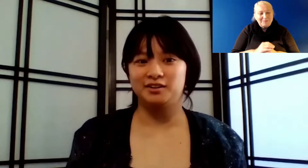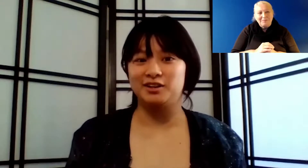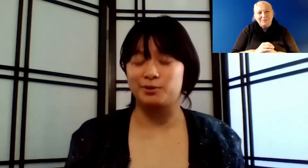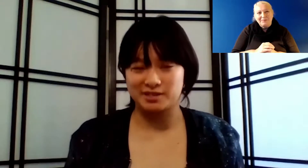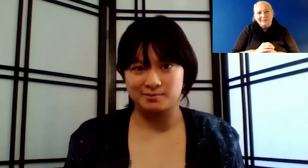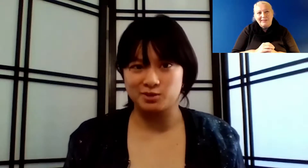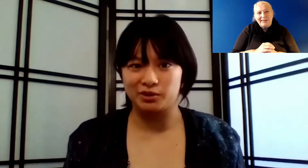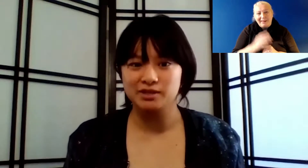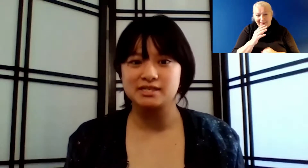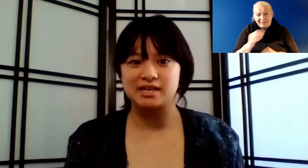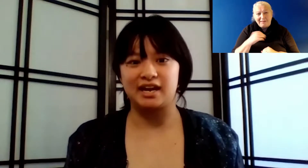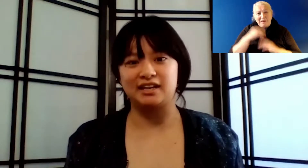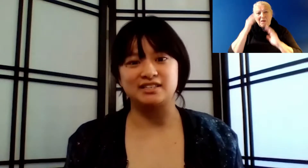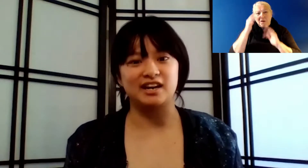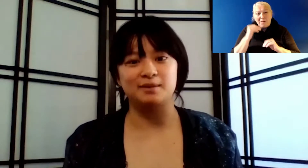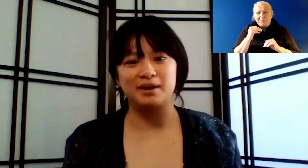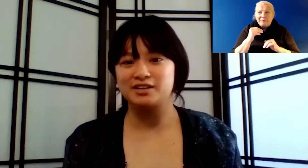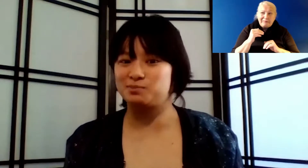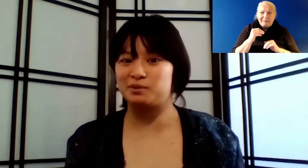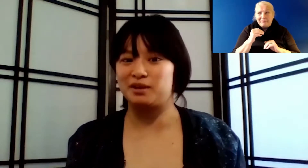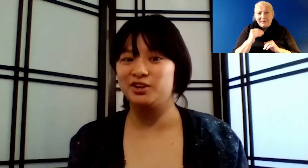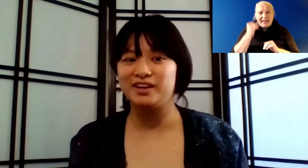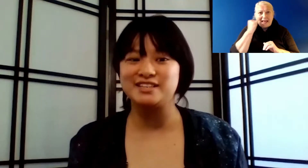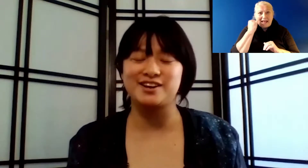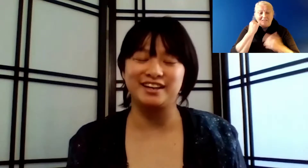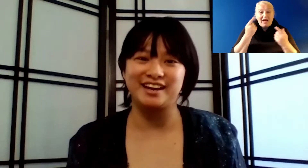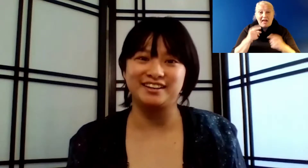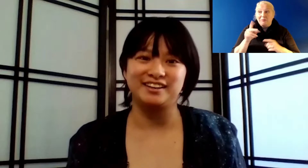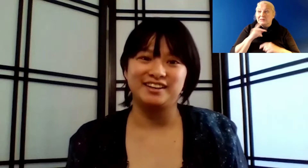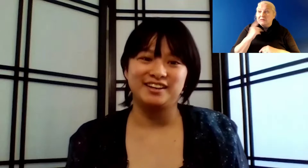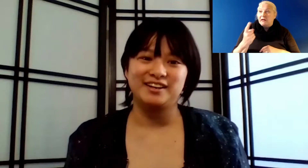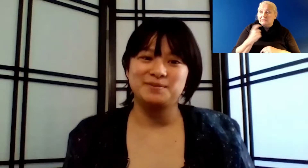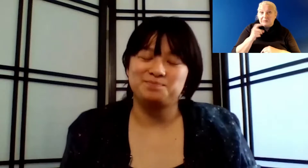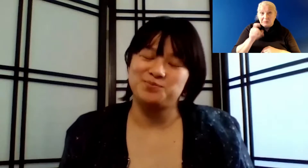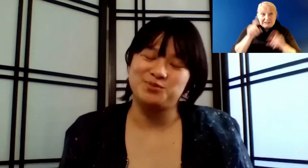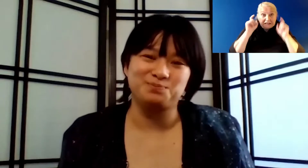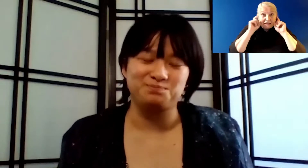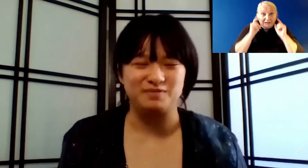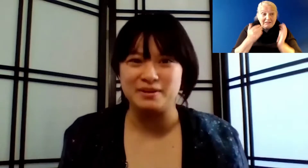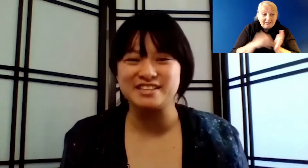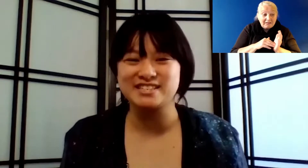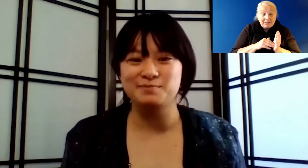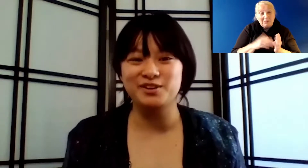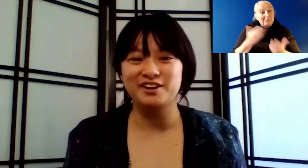if worst comes to worst and I am asked to put my hearing aids on again, well,